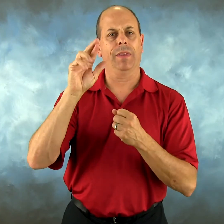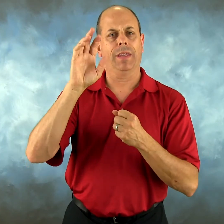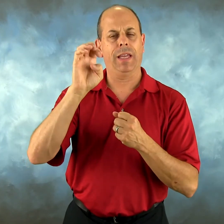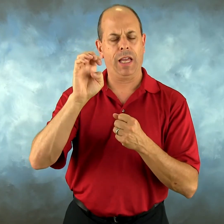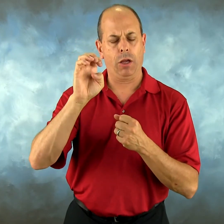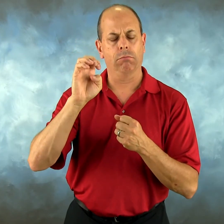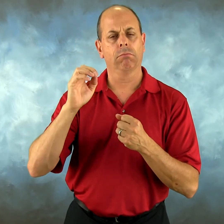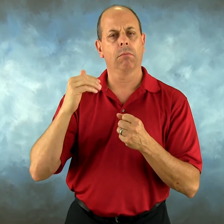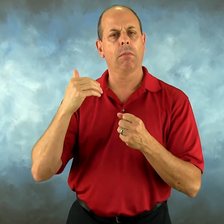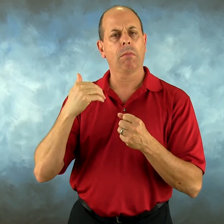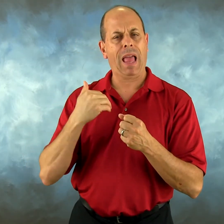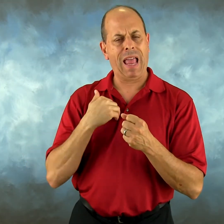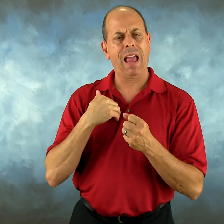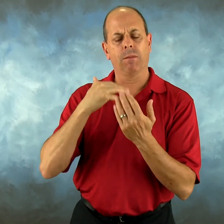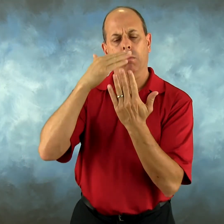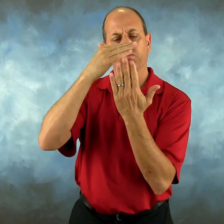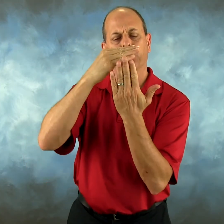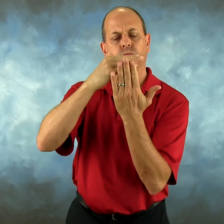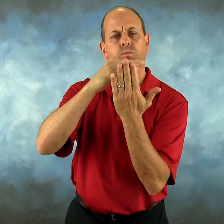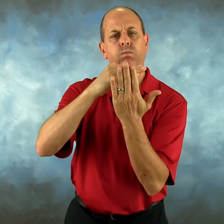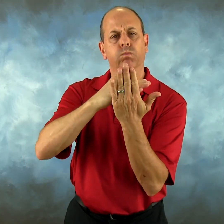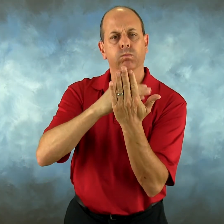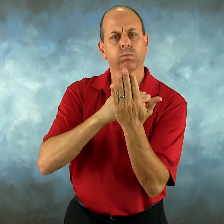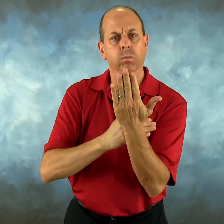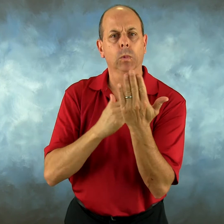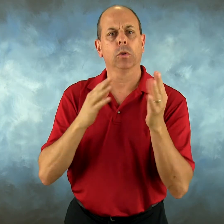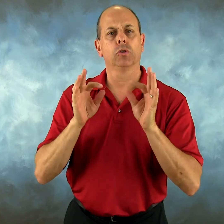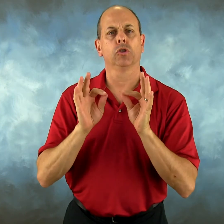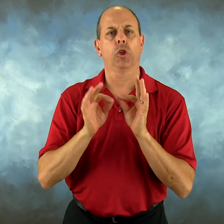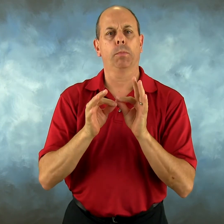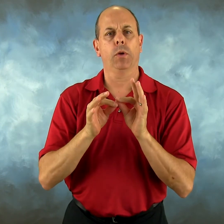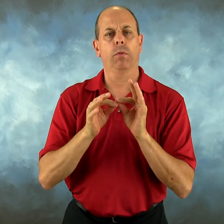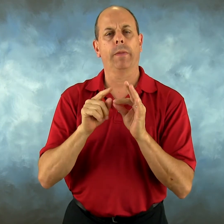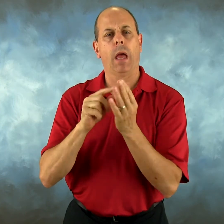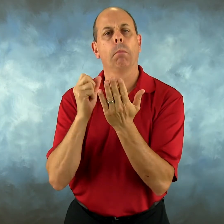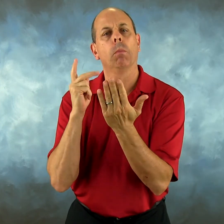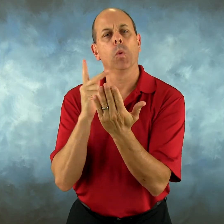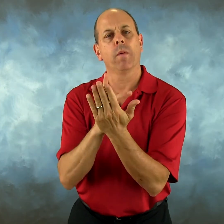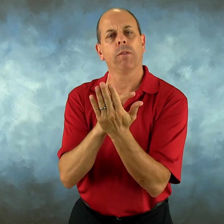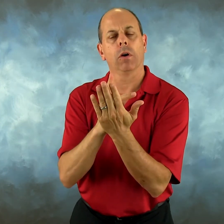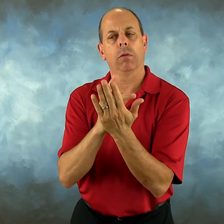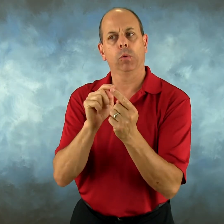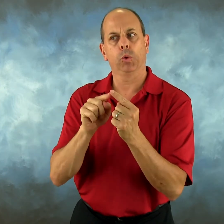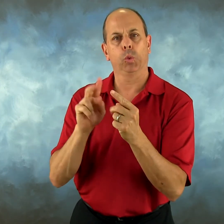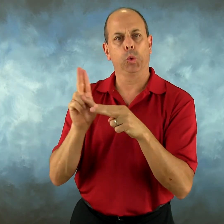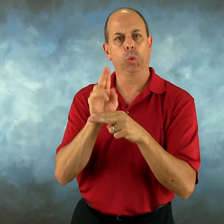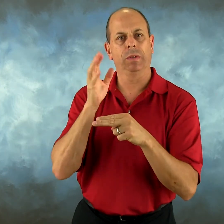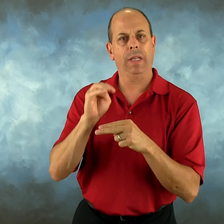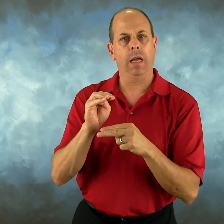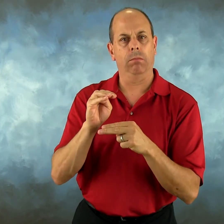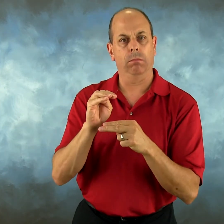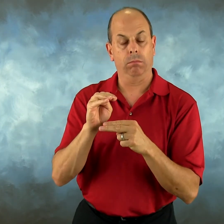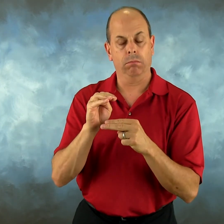Blue Ridge Healthcare has an approved list of interpreters who have gone through the appropriate